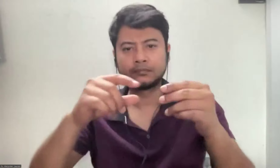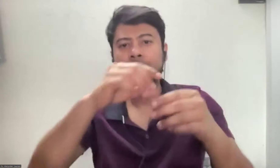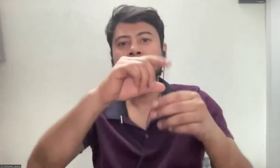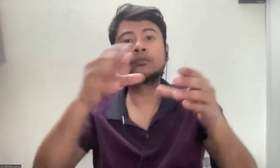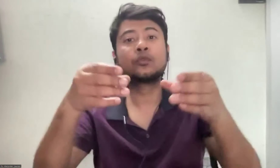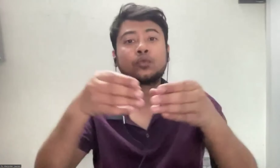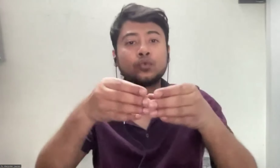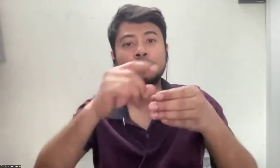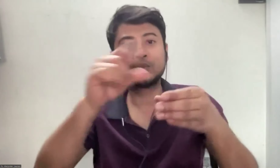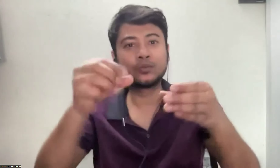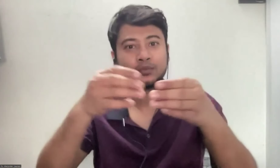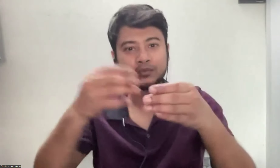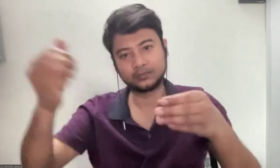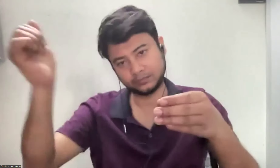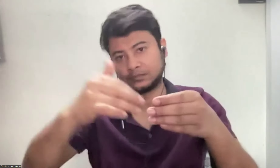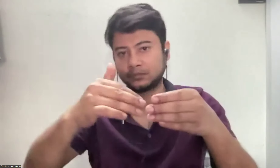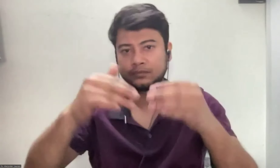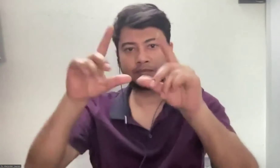it.